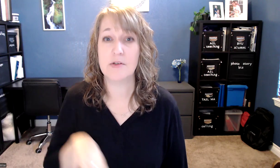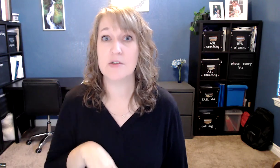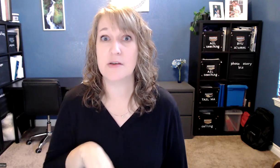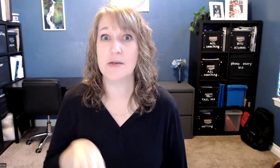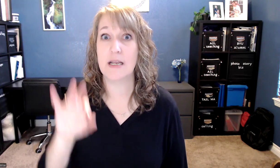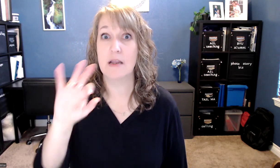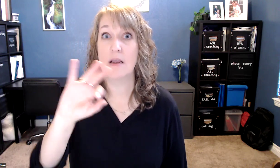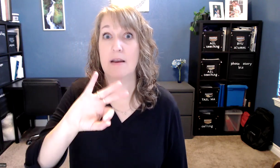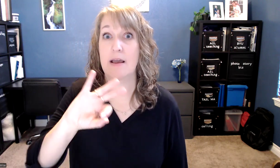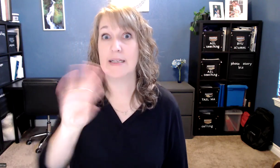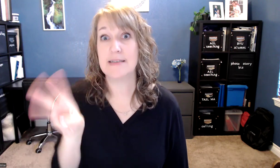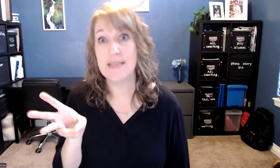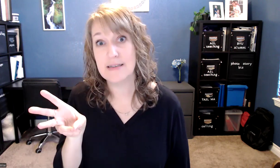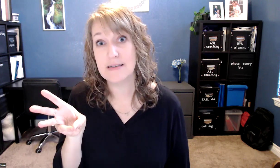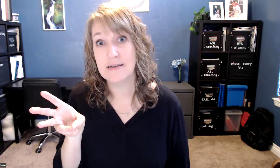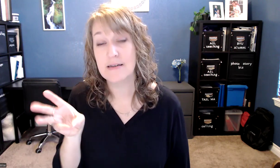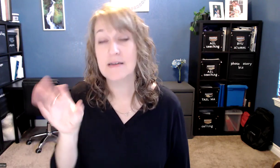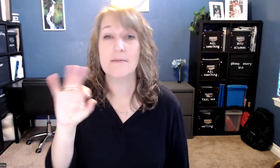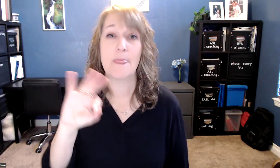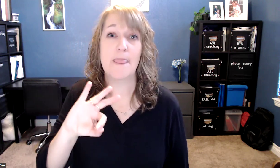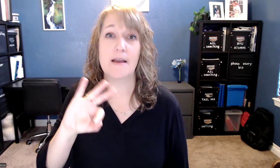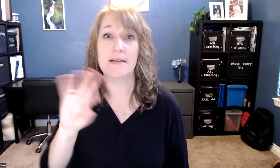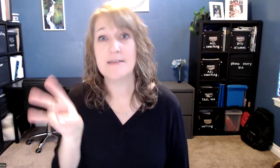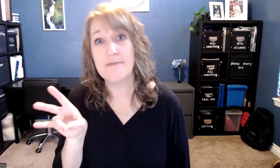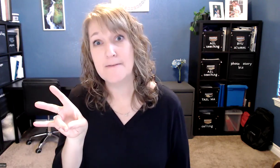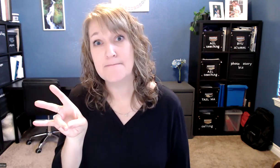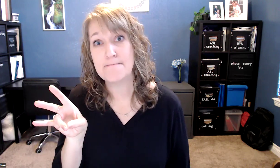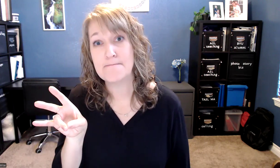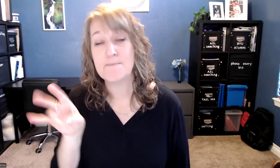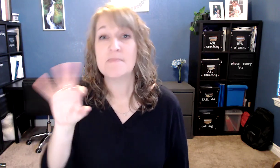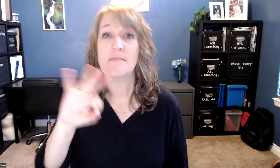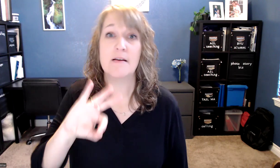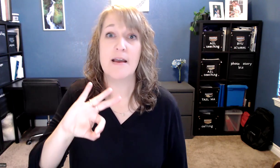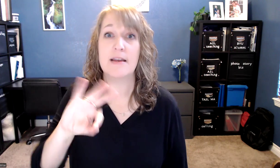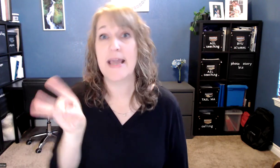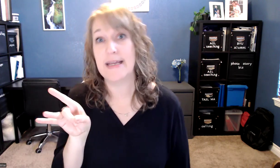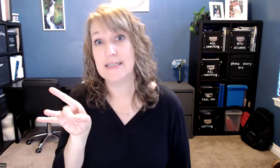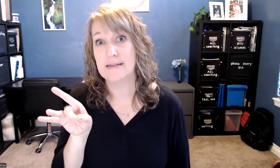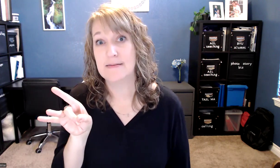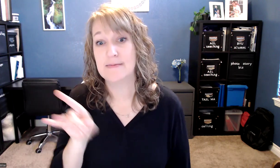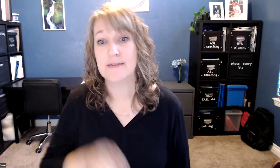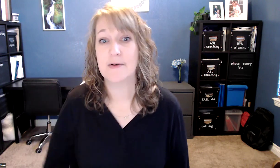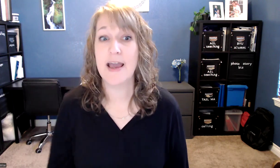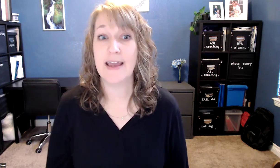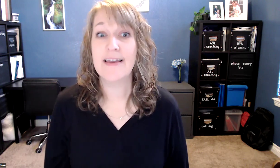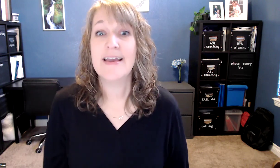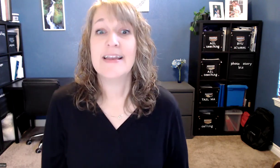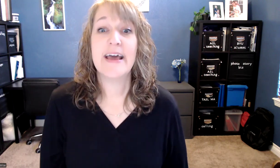let's do that one again. 96, 97, 98. Okay,